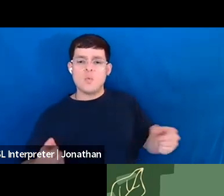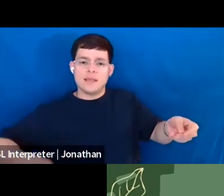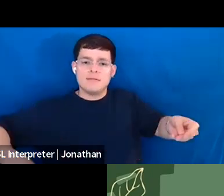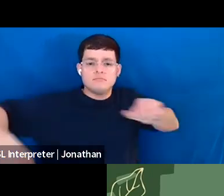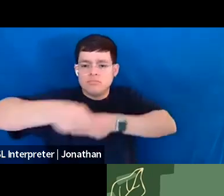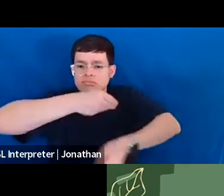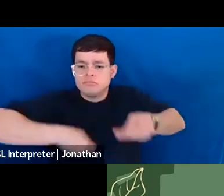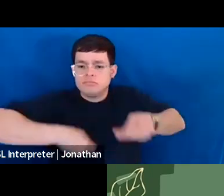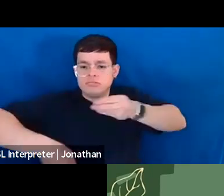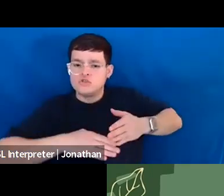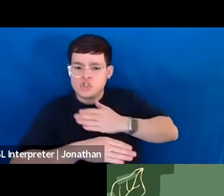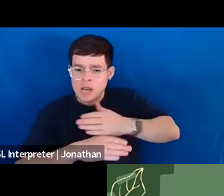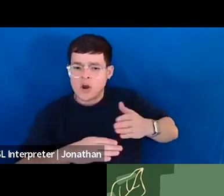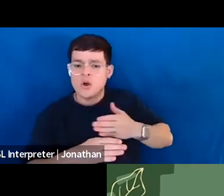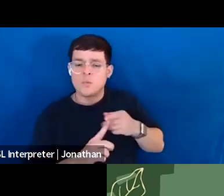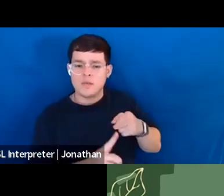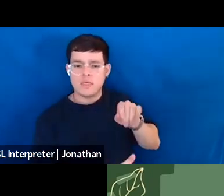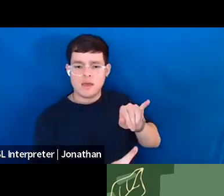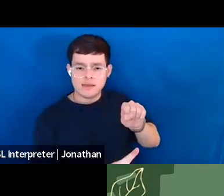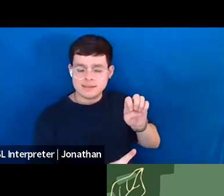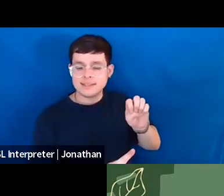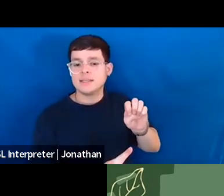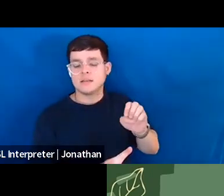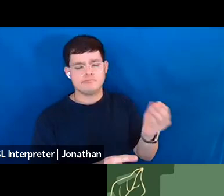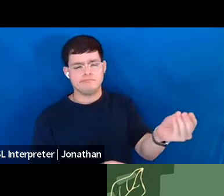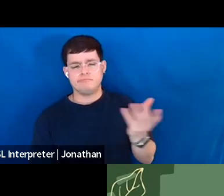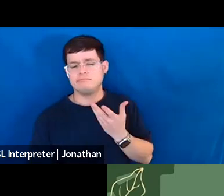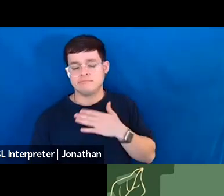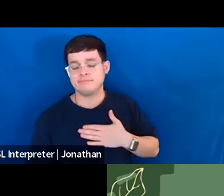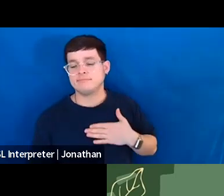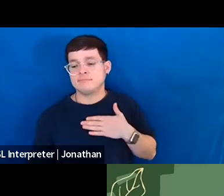rest of the ISE field, certainly let us know.